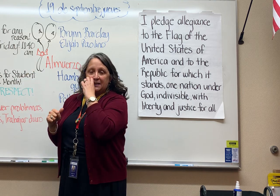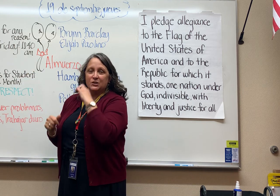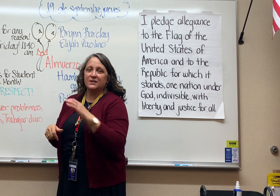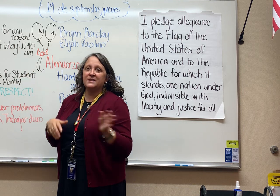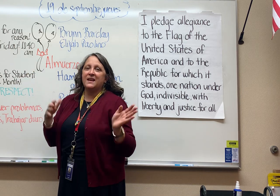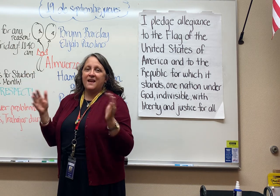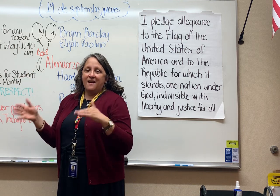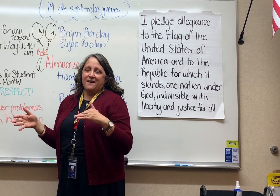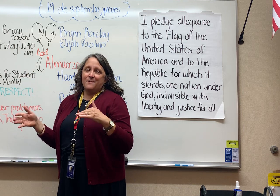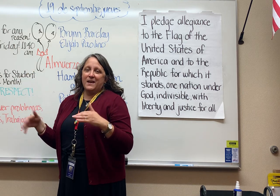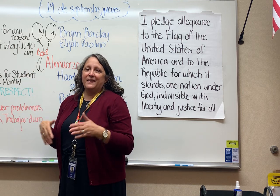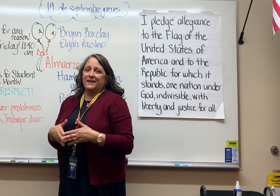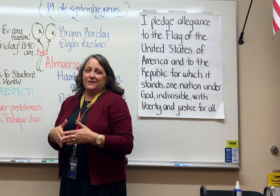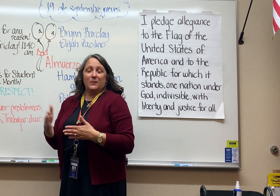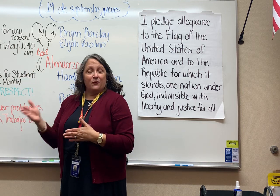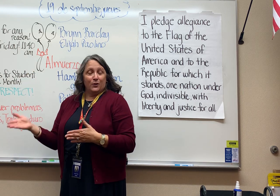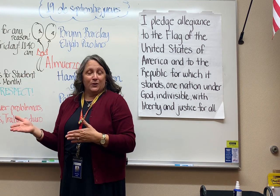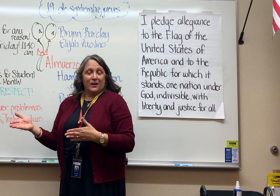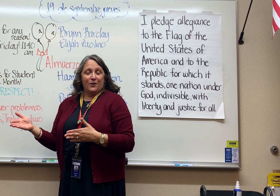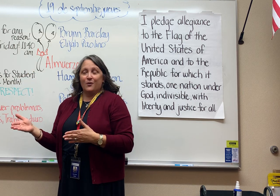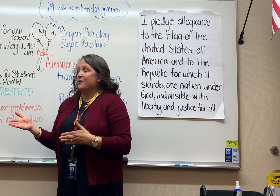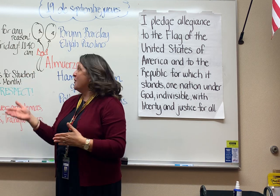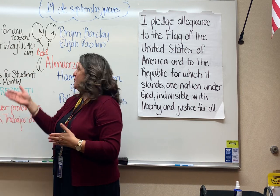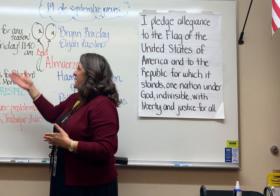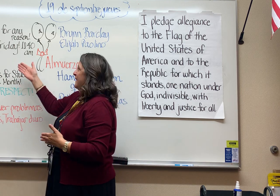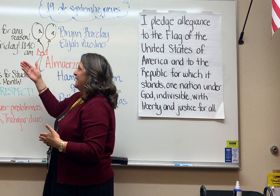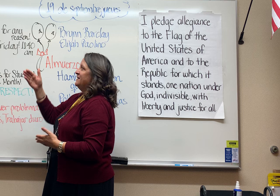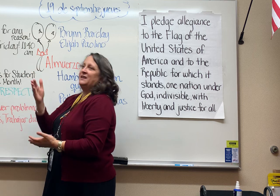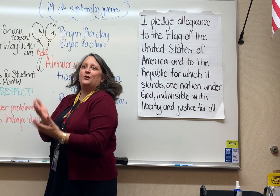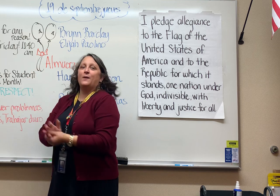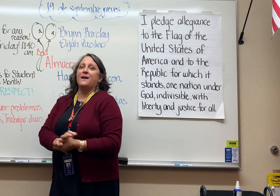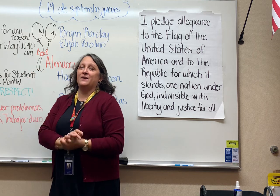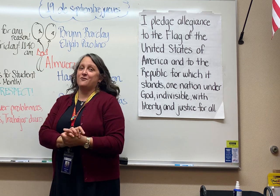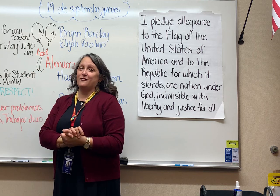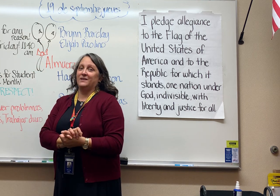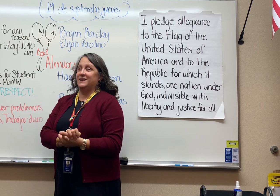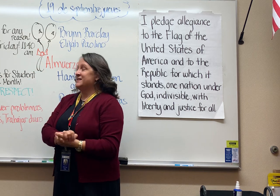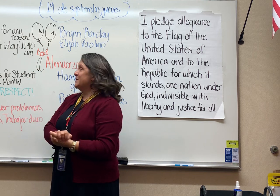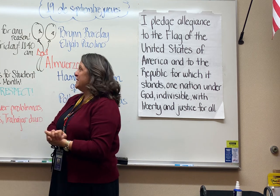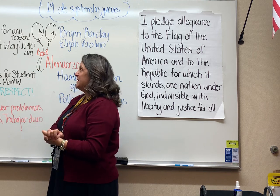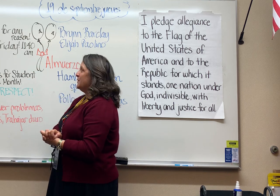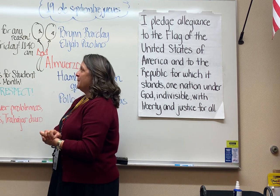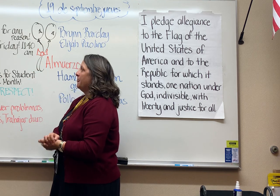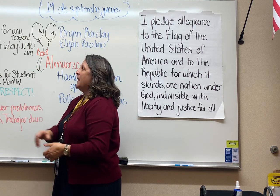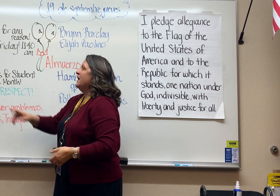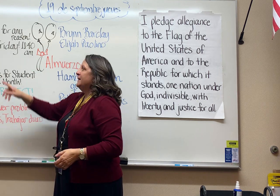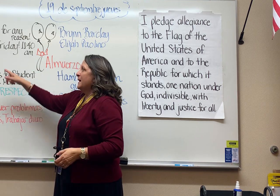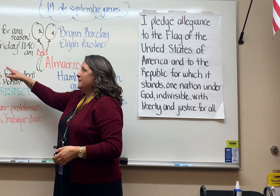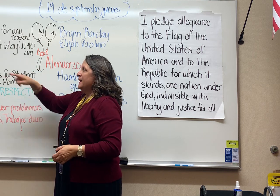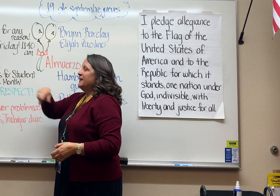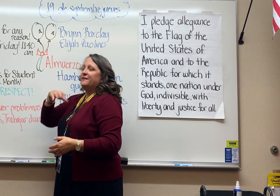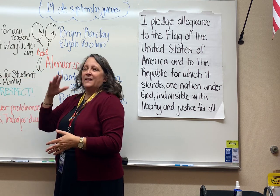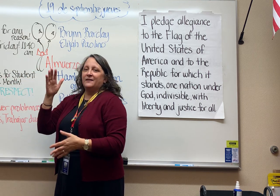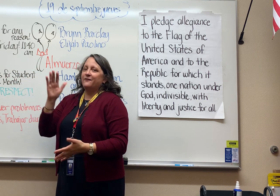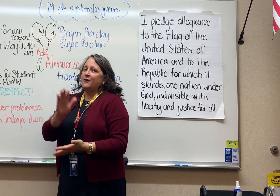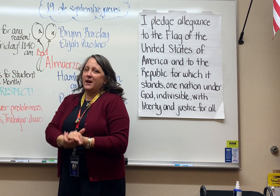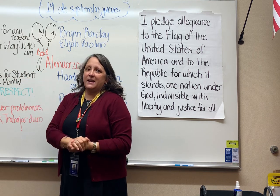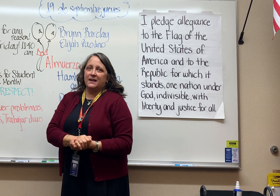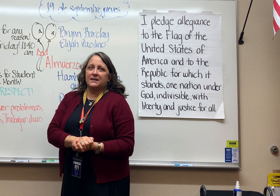lunches and then before you can go home and then you have an early dismissal. También Fun Fridays,